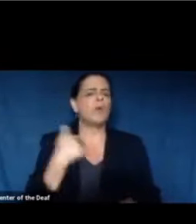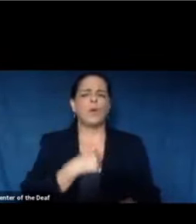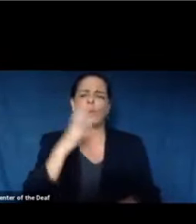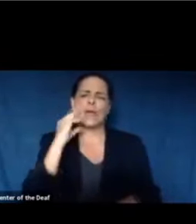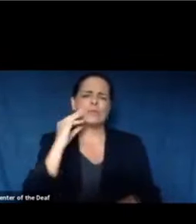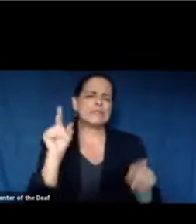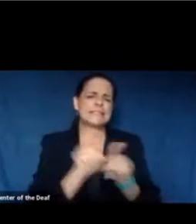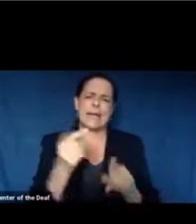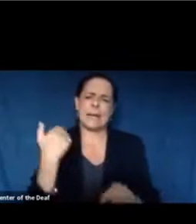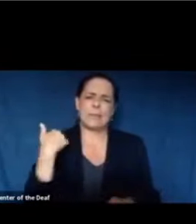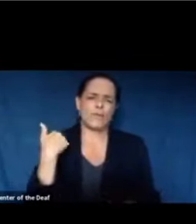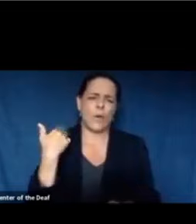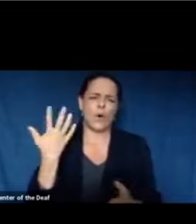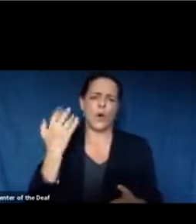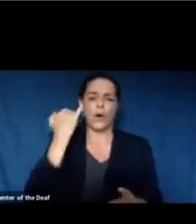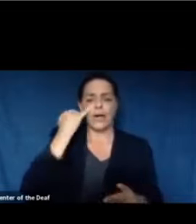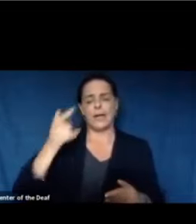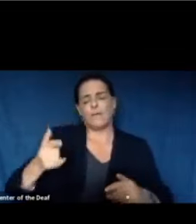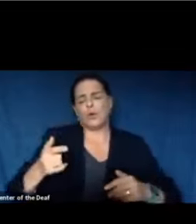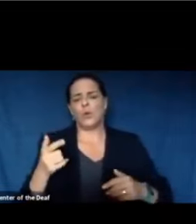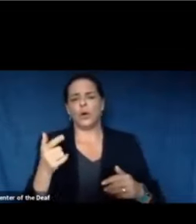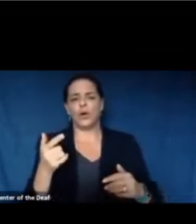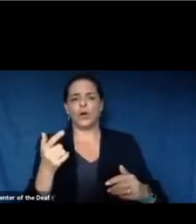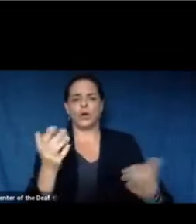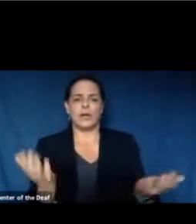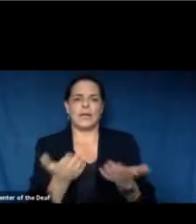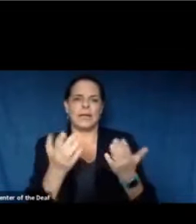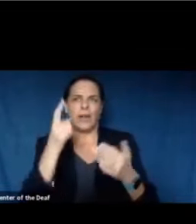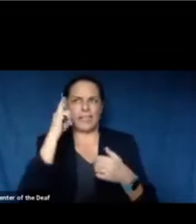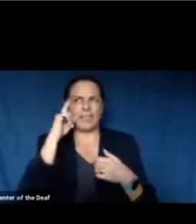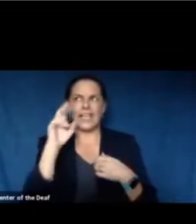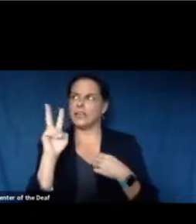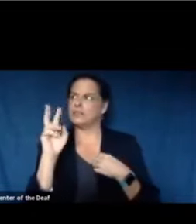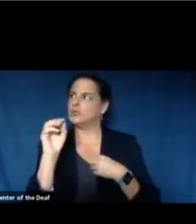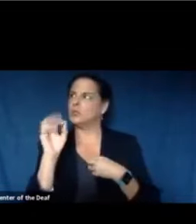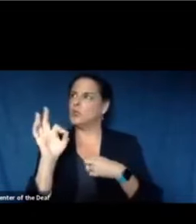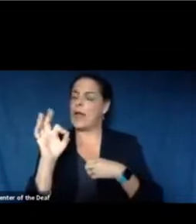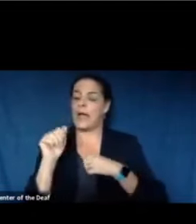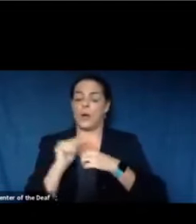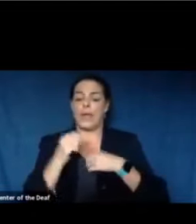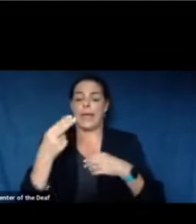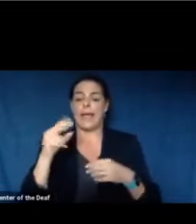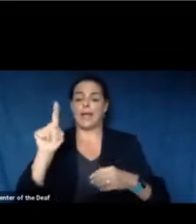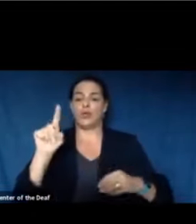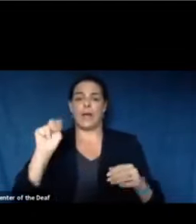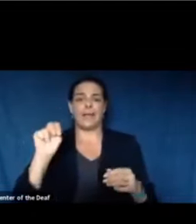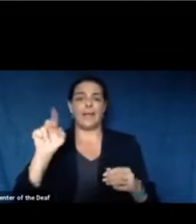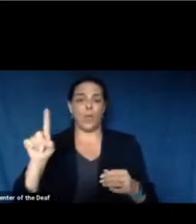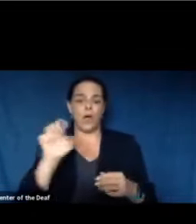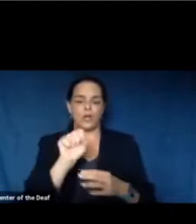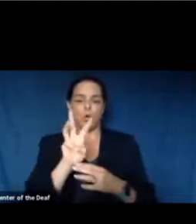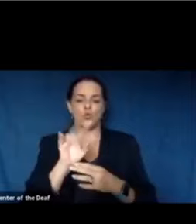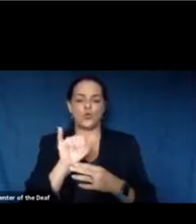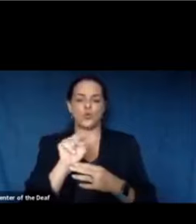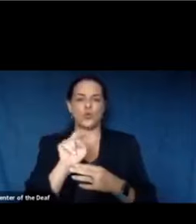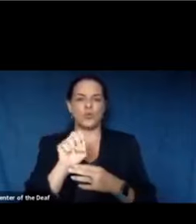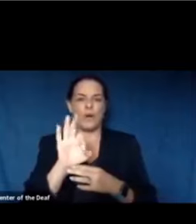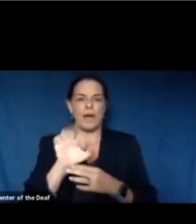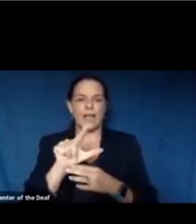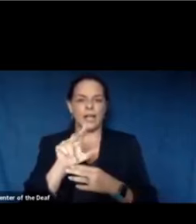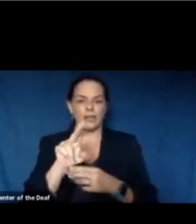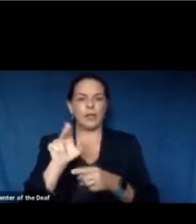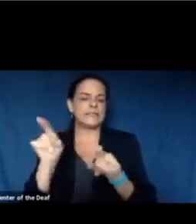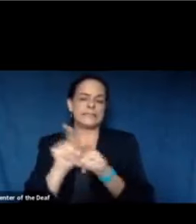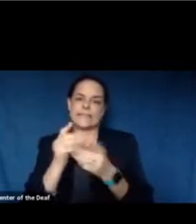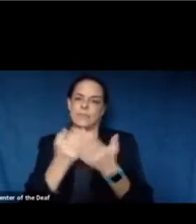were around the area, and I believe it was 2009 with H1N1. That was the same thing that happened there. And so there was